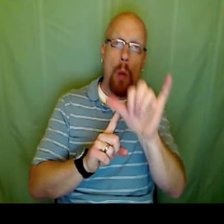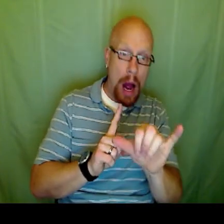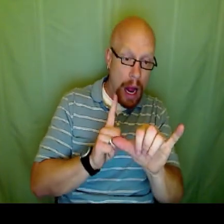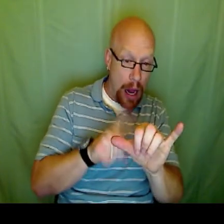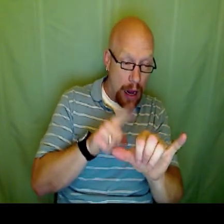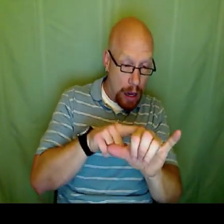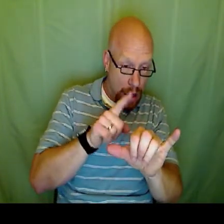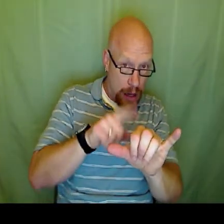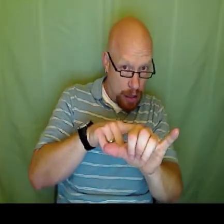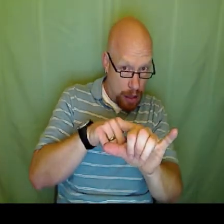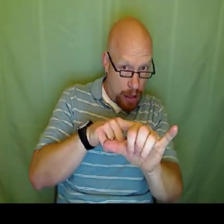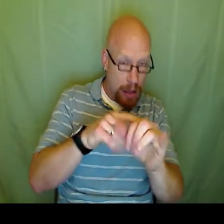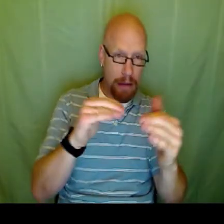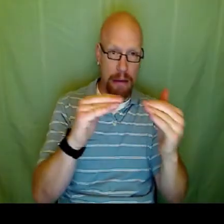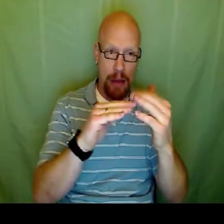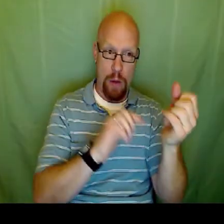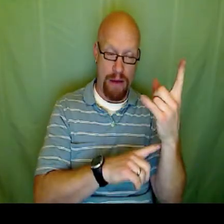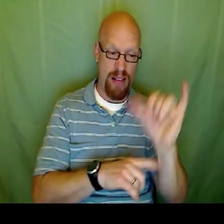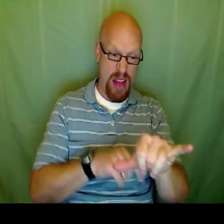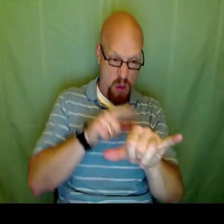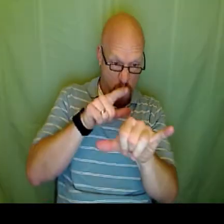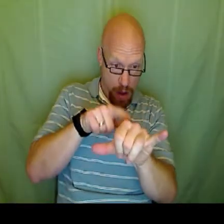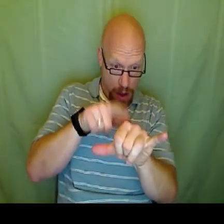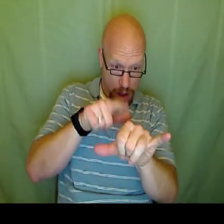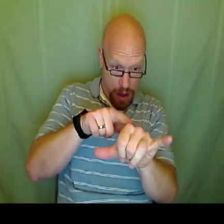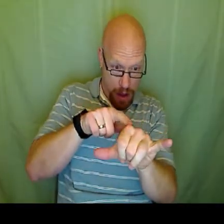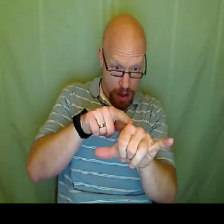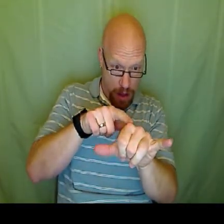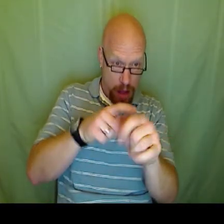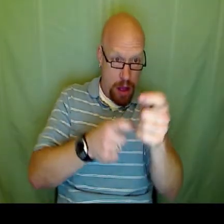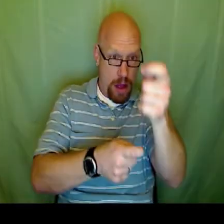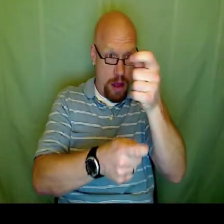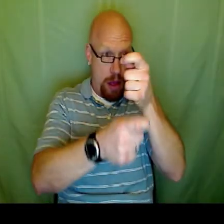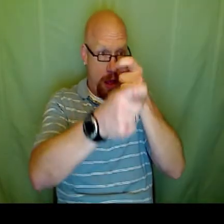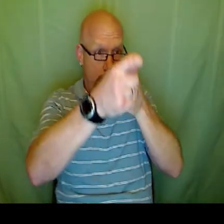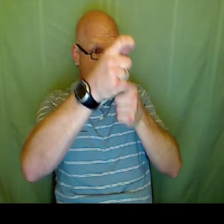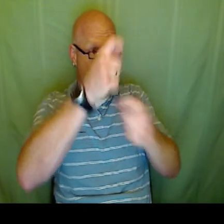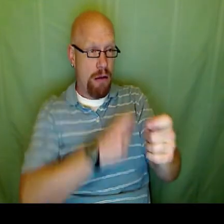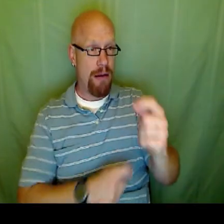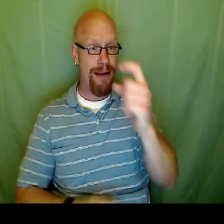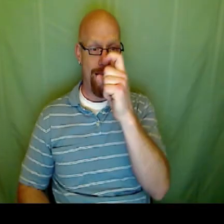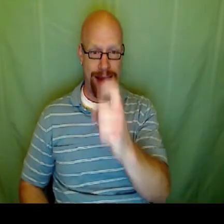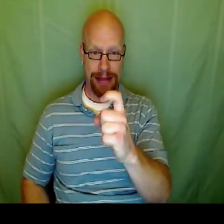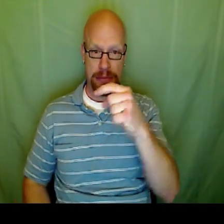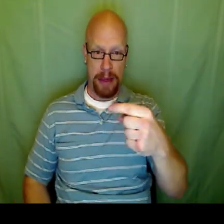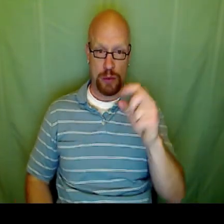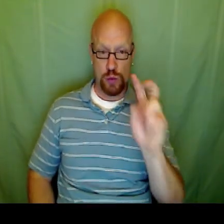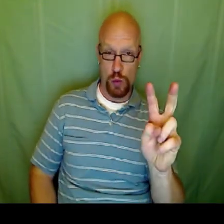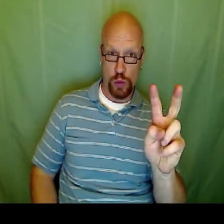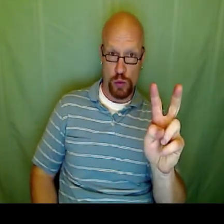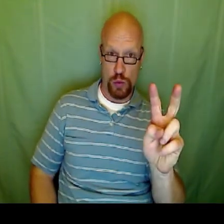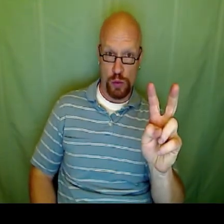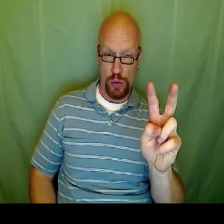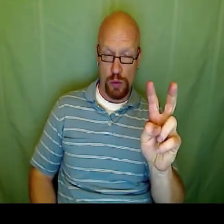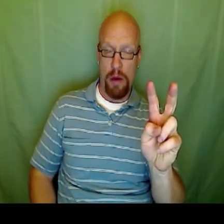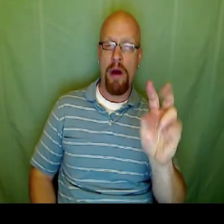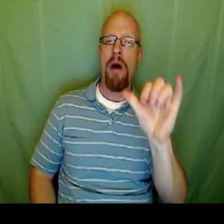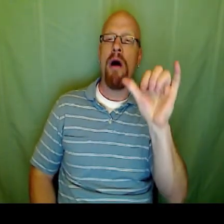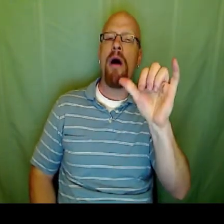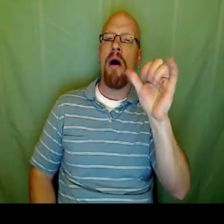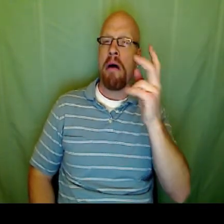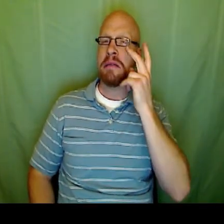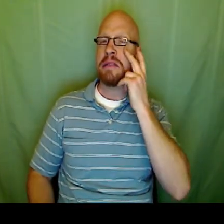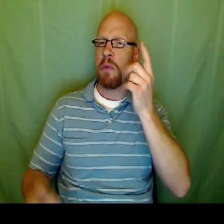there, 3x plus 2y equals 11. That y in that second equation, we're going to